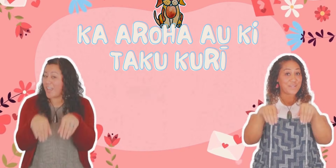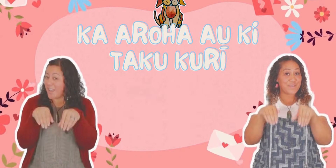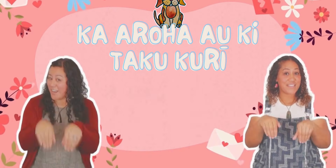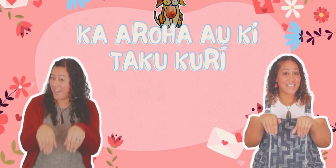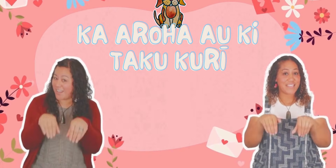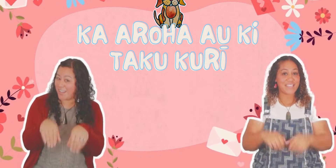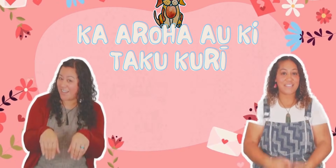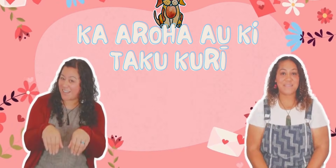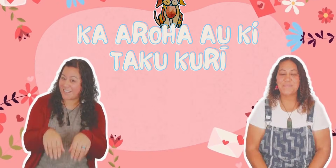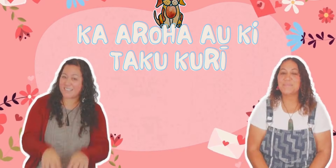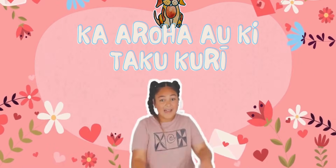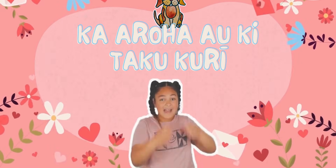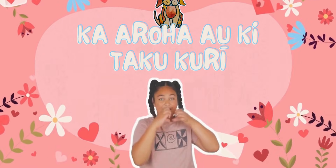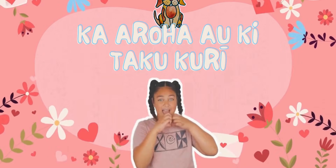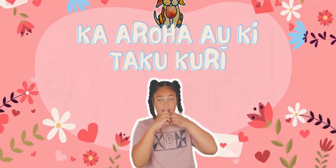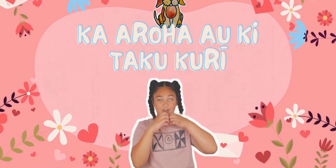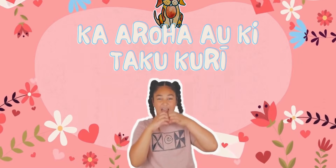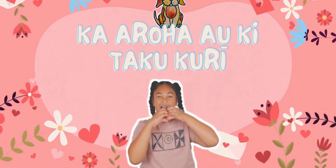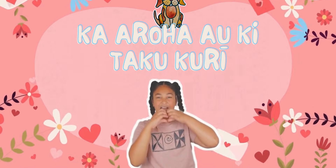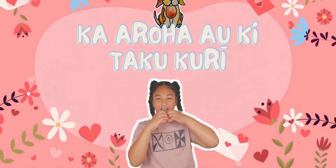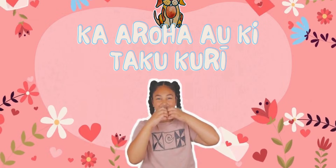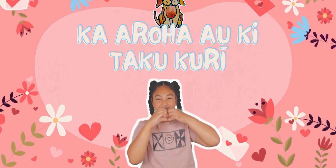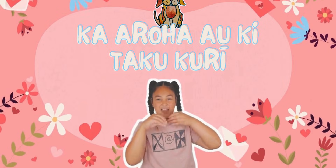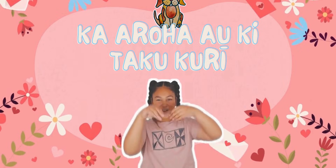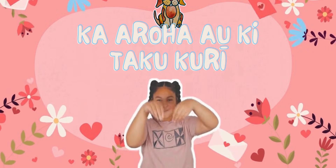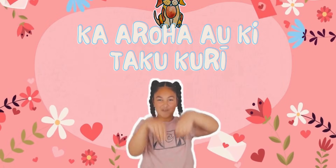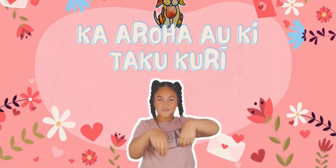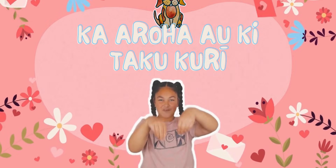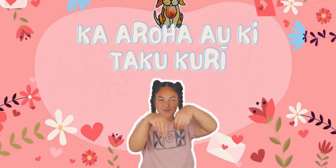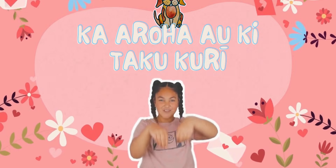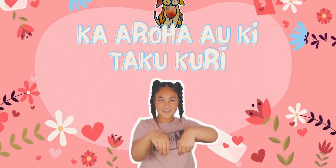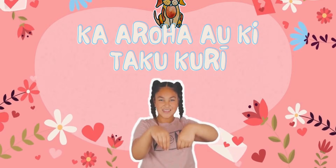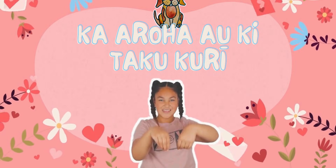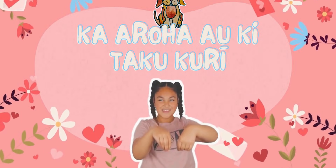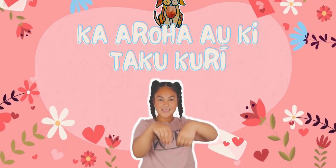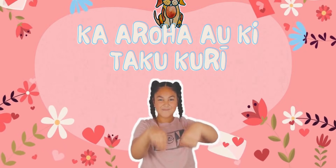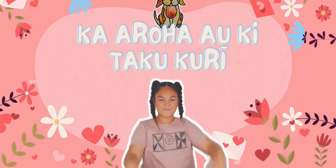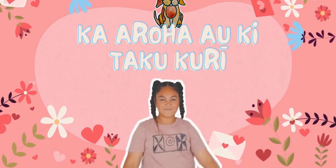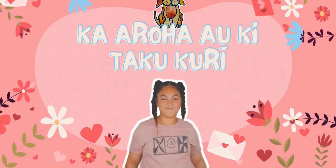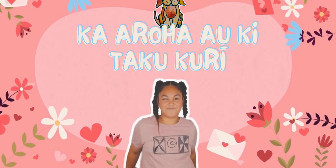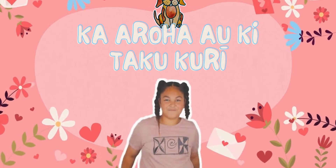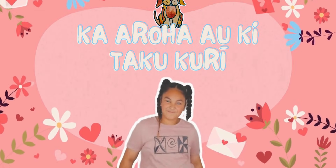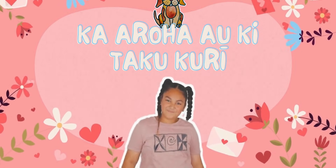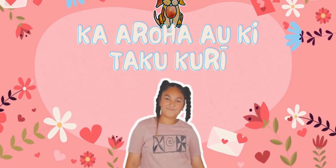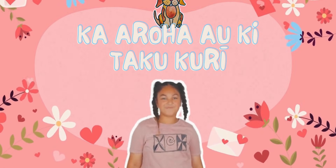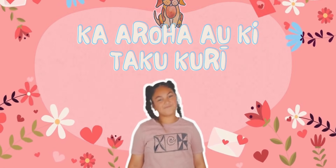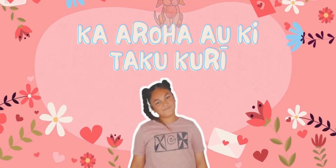taku kuri. Ka aroha o ki taku kuri.